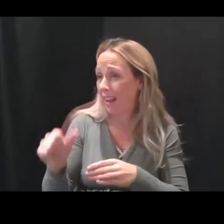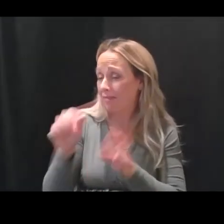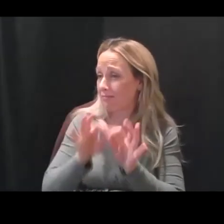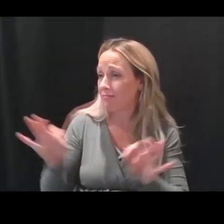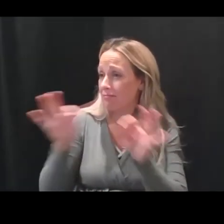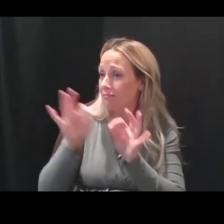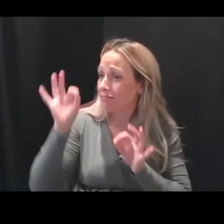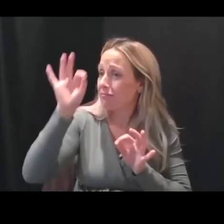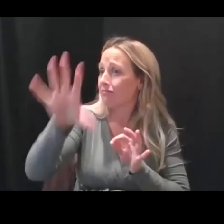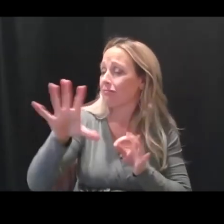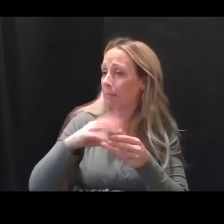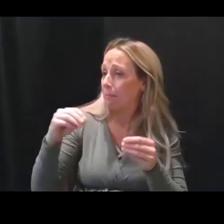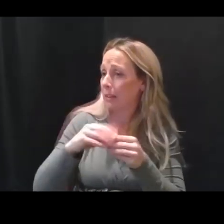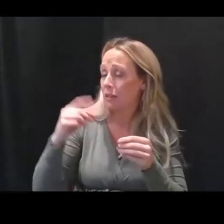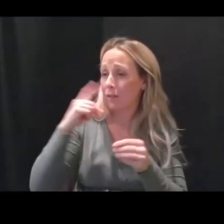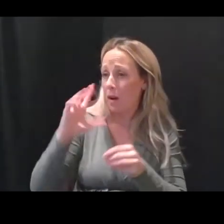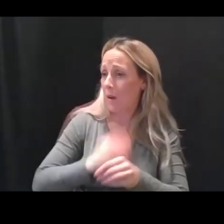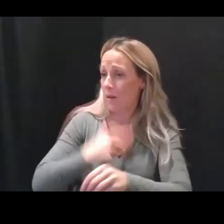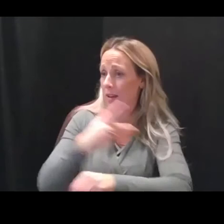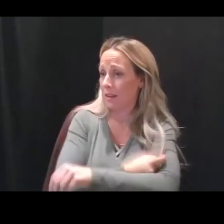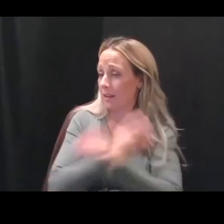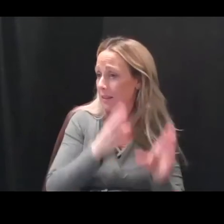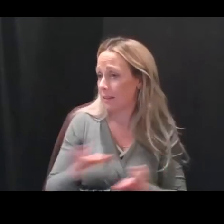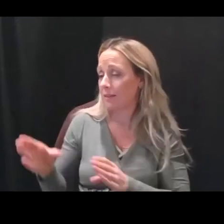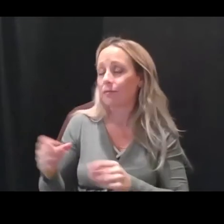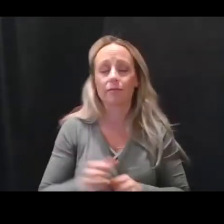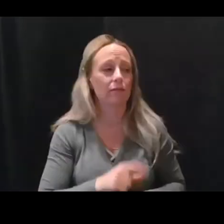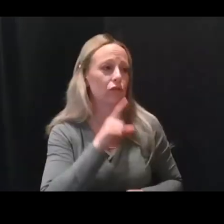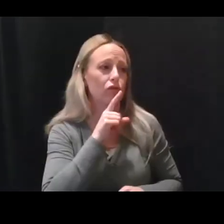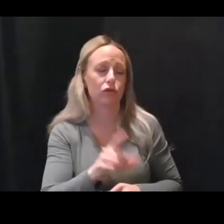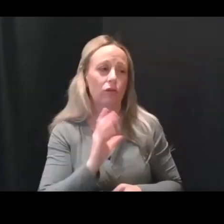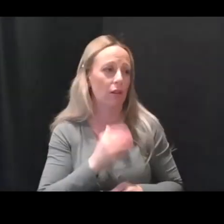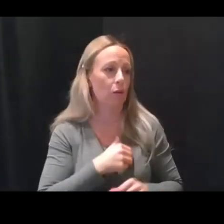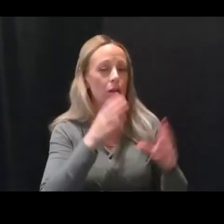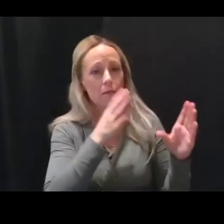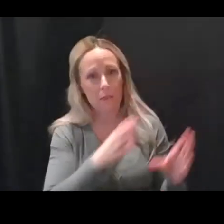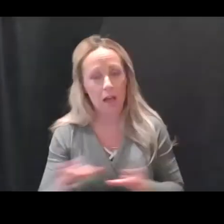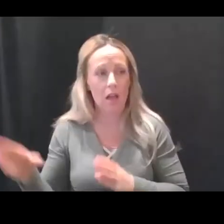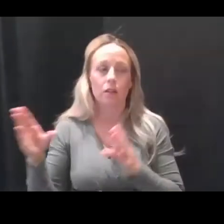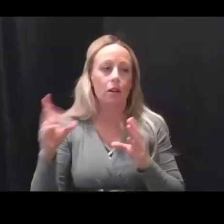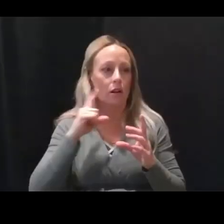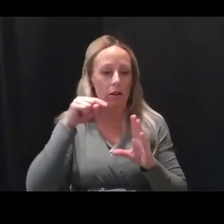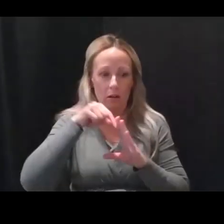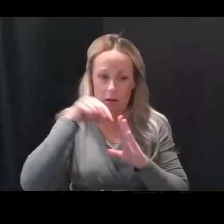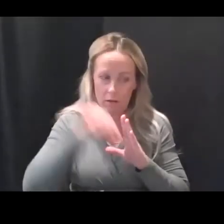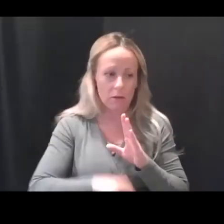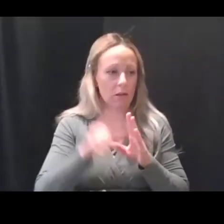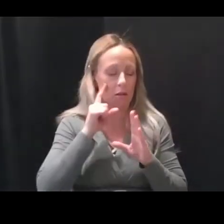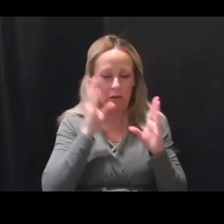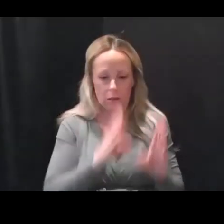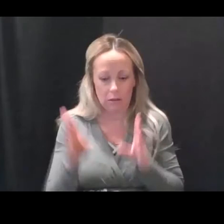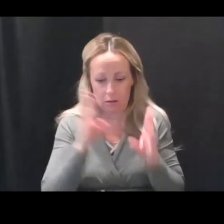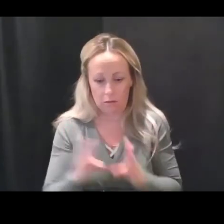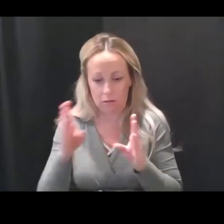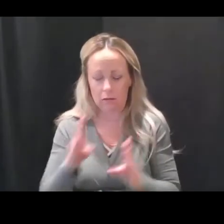in our vaccination plans? Sure. While our plans are vast and involve lots of factors, we are planning how